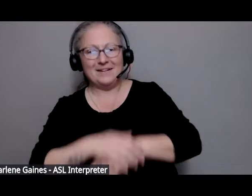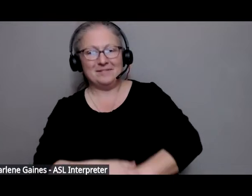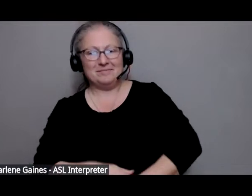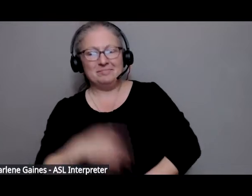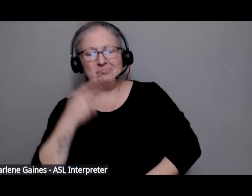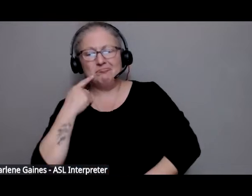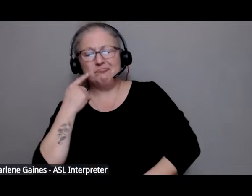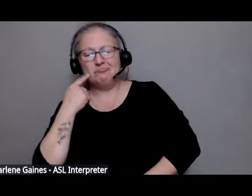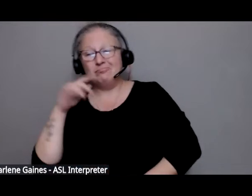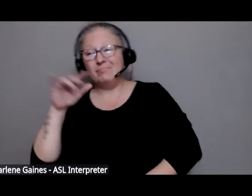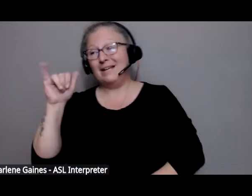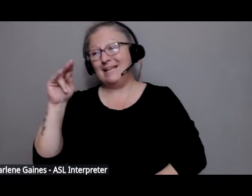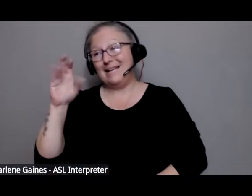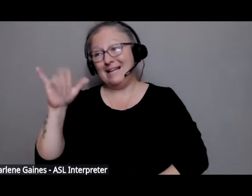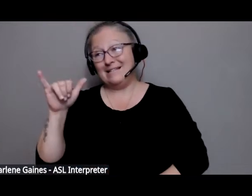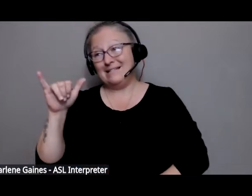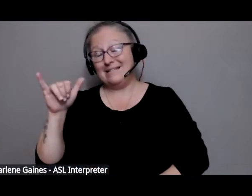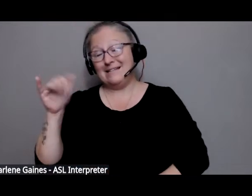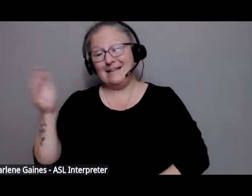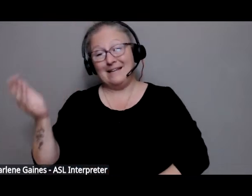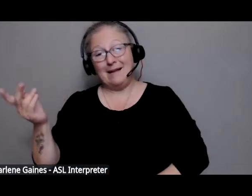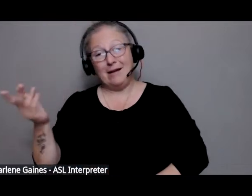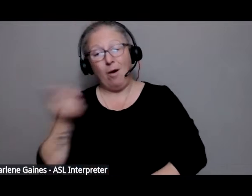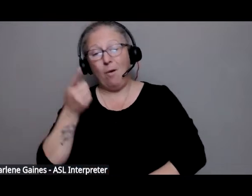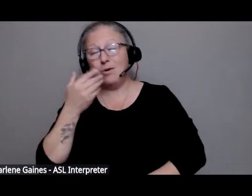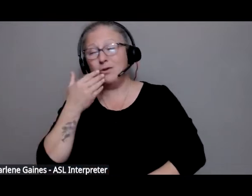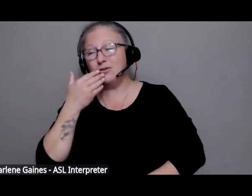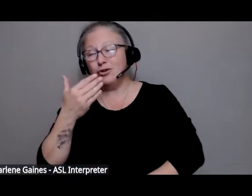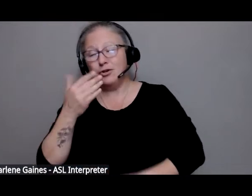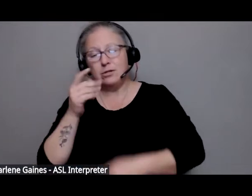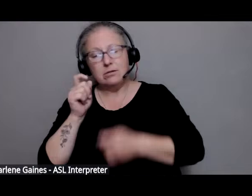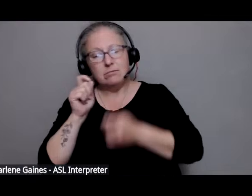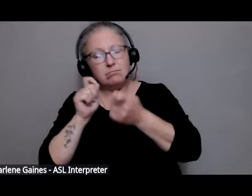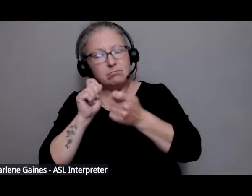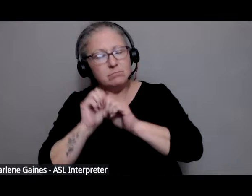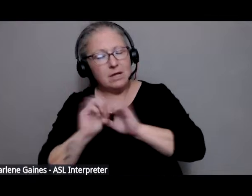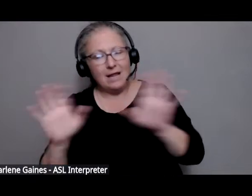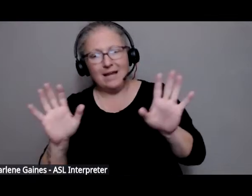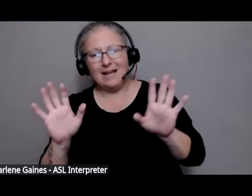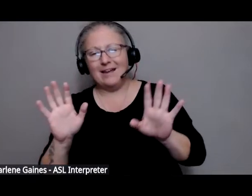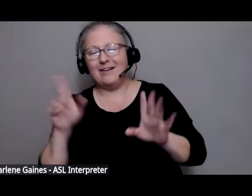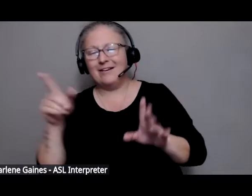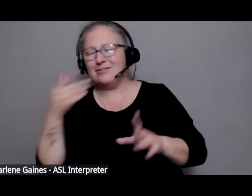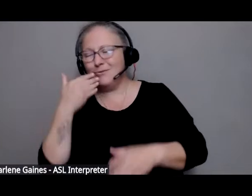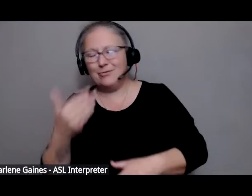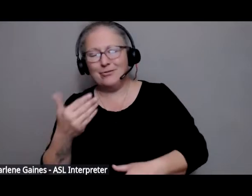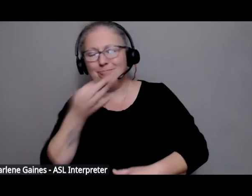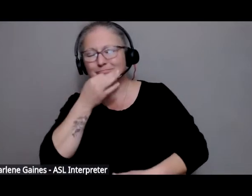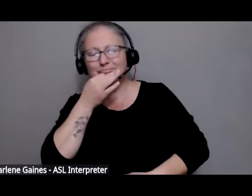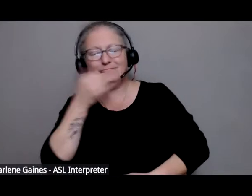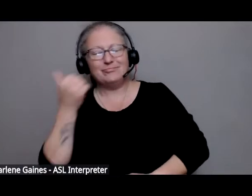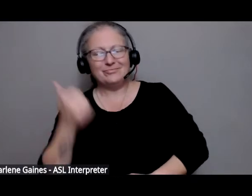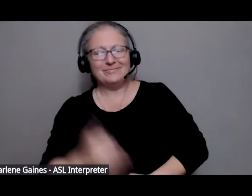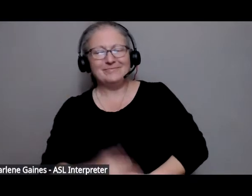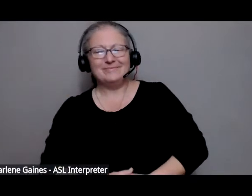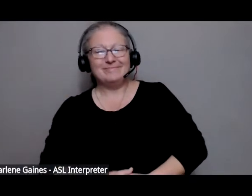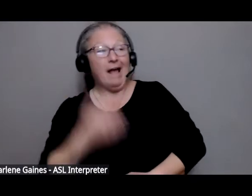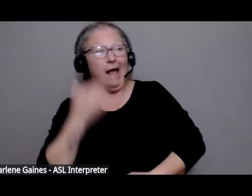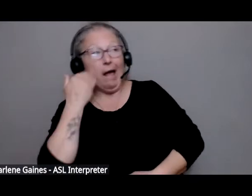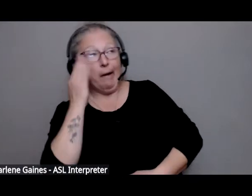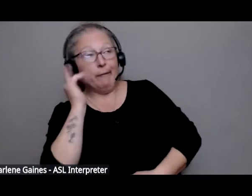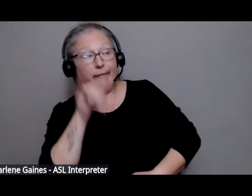And Nancy can sing. And he's so good at being concise, which So I good at- love. He's so good at singing. I don't know if that